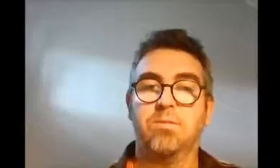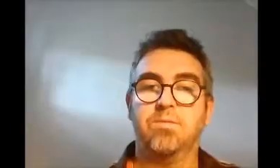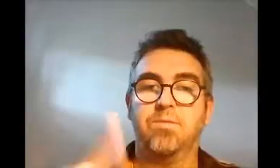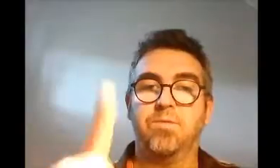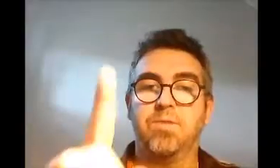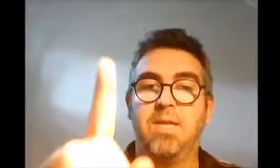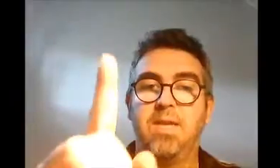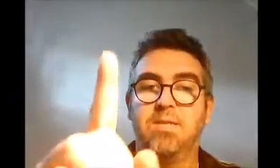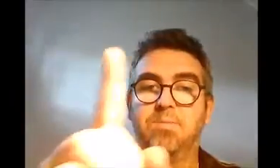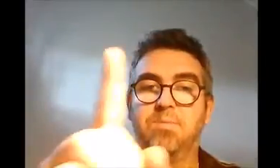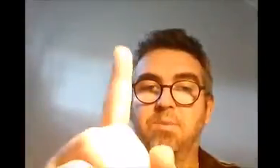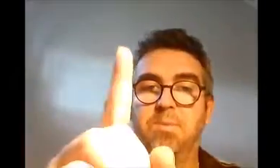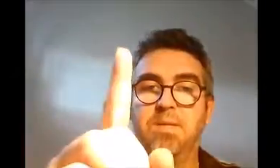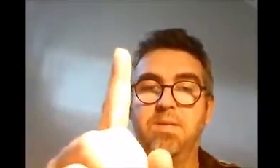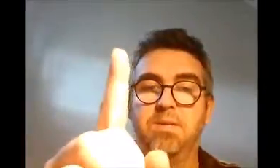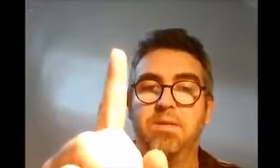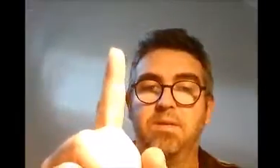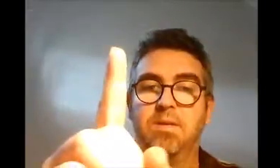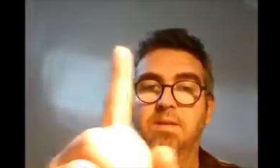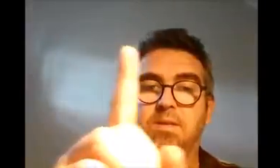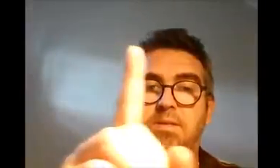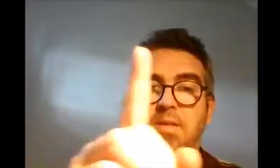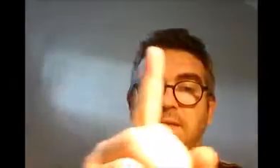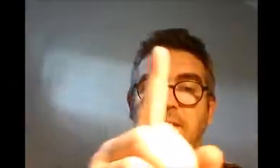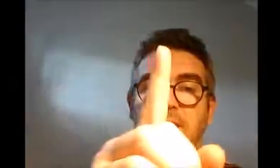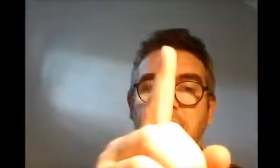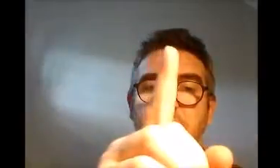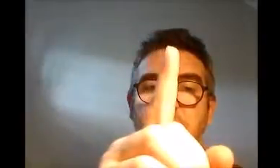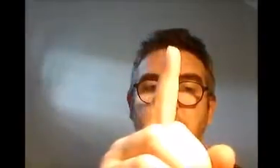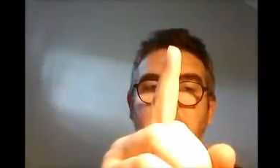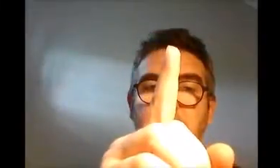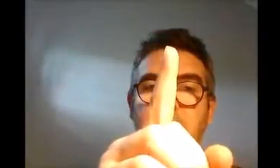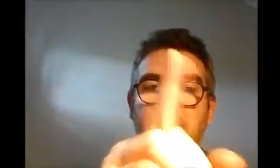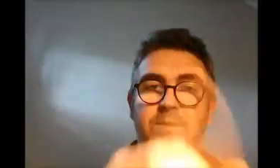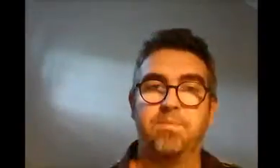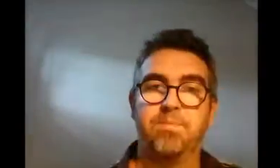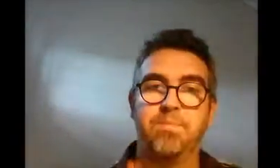The first case probably here, the second case probably there.